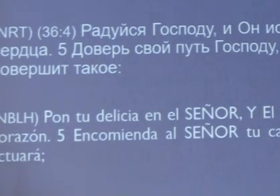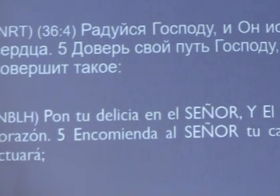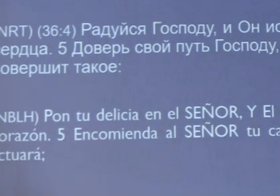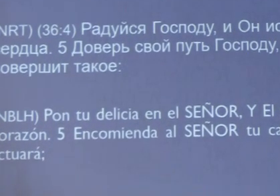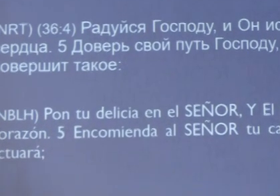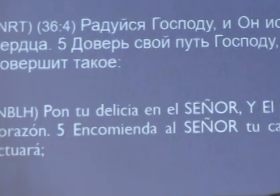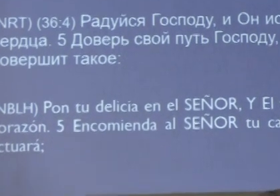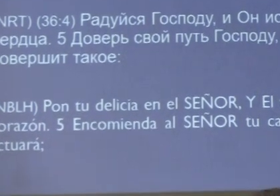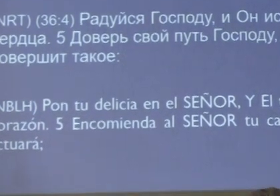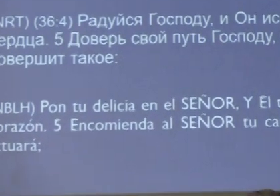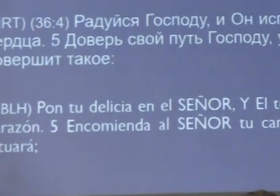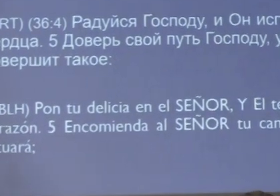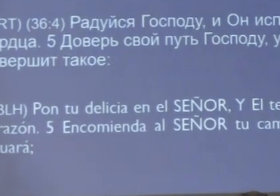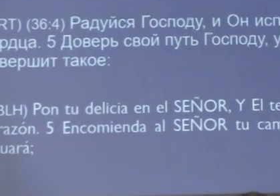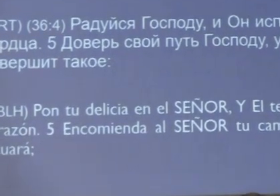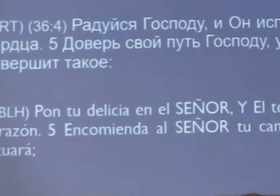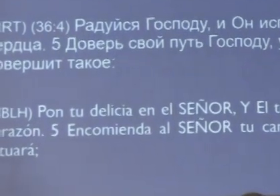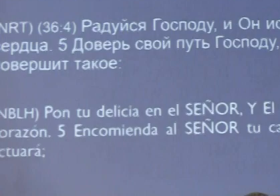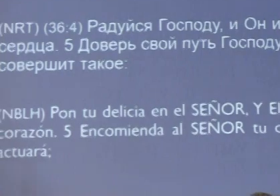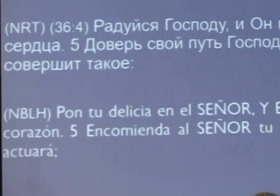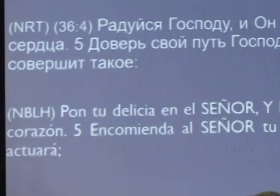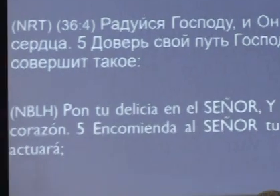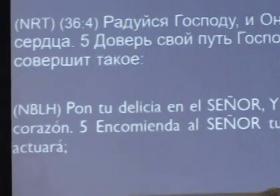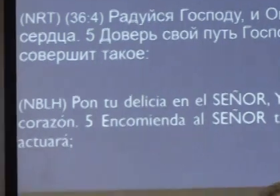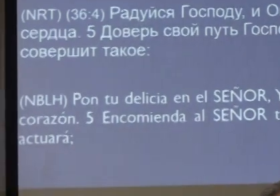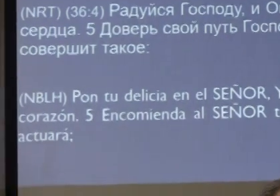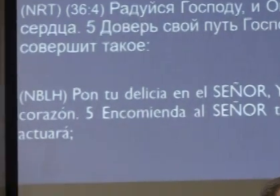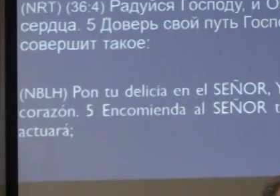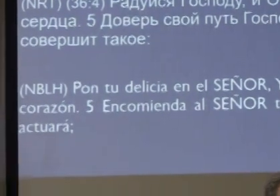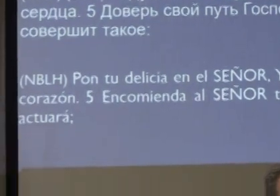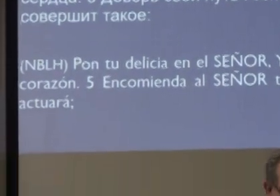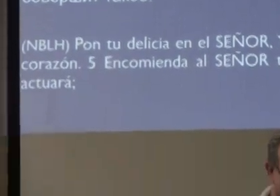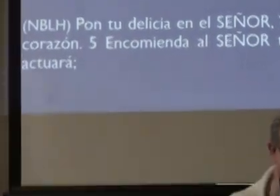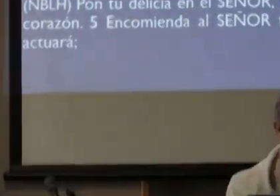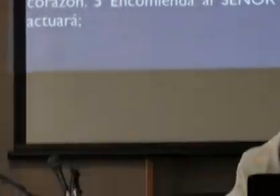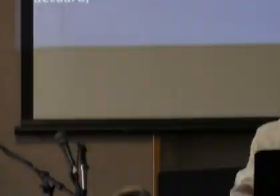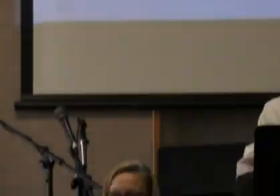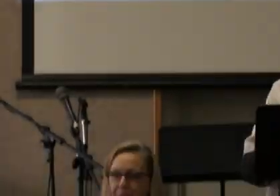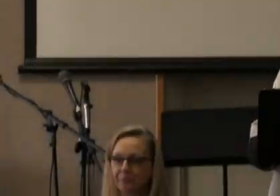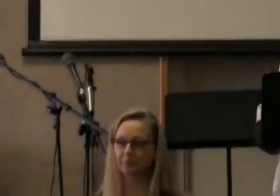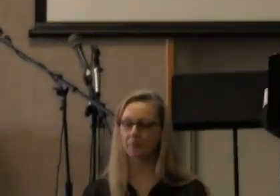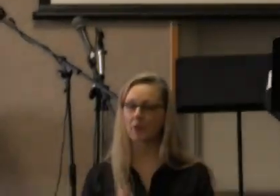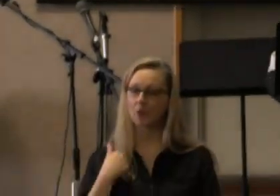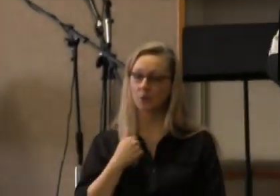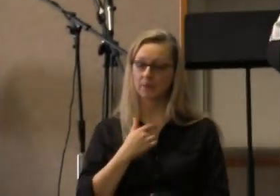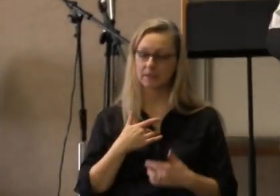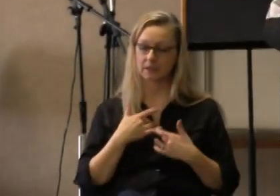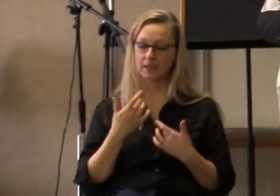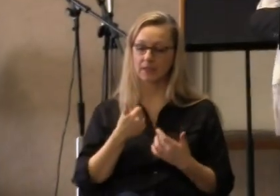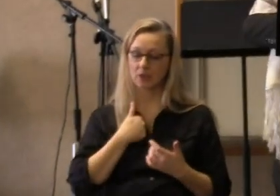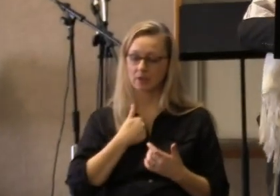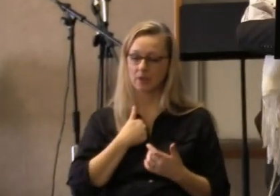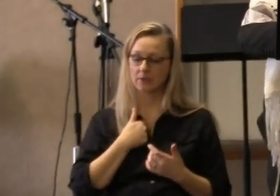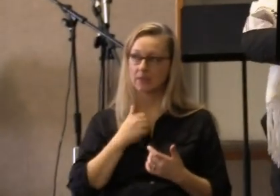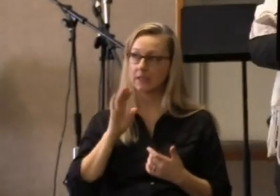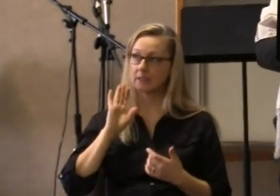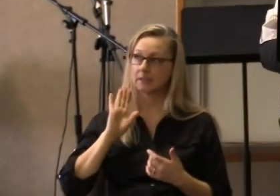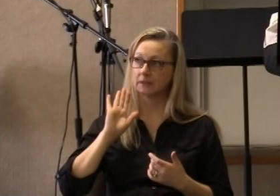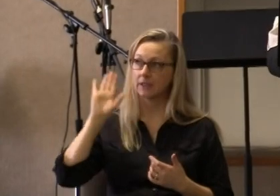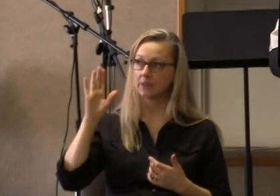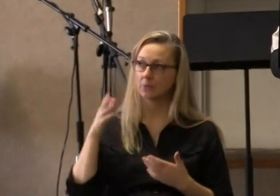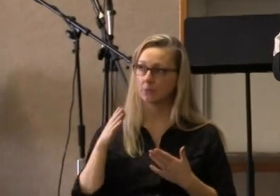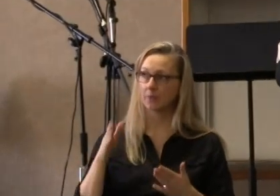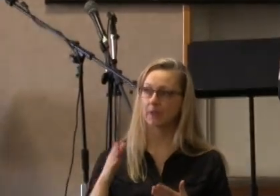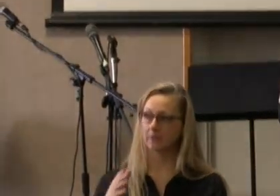Shabbat God's way instead of our own way is how we delight ourselves in Adonai. Isaiah 58, starting at